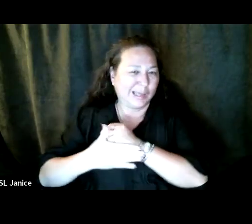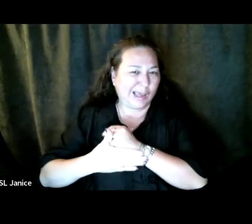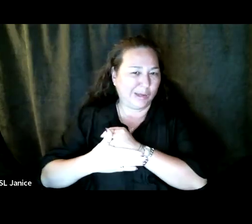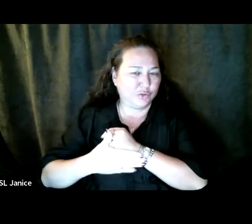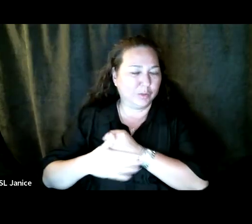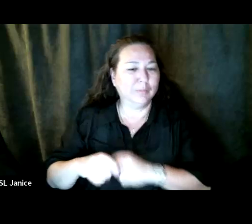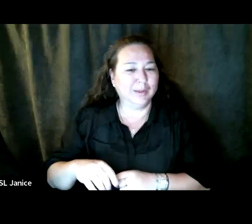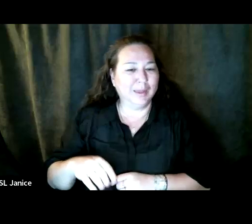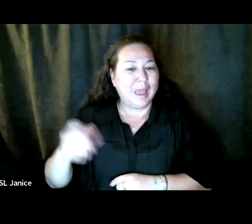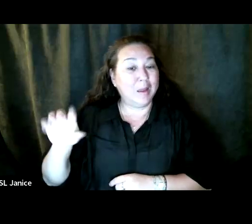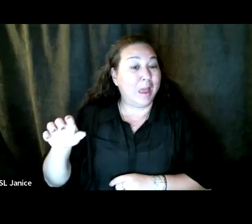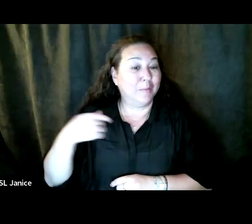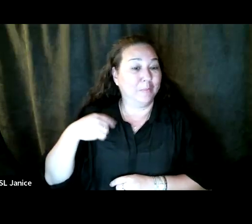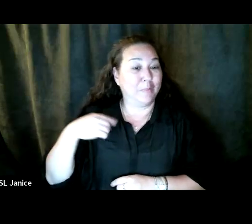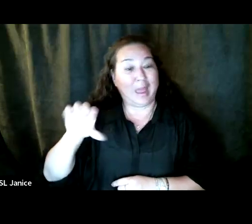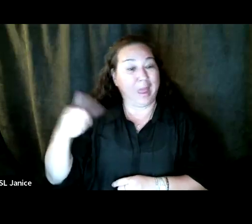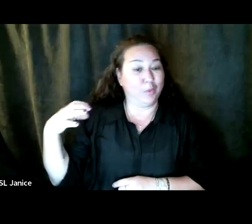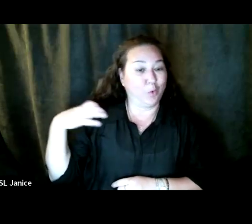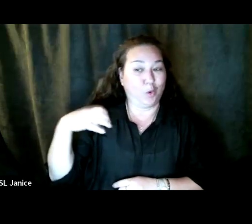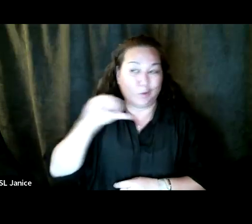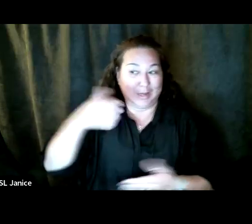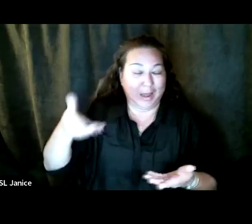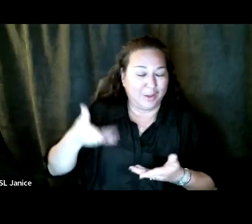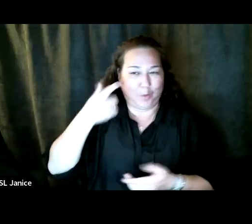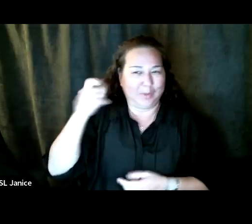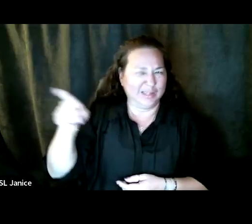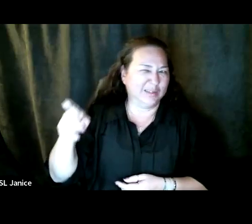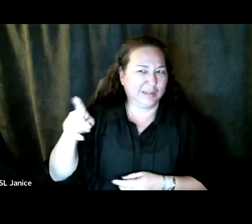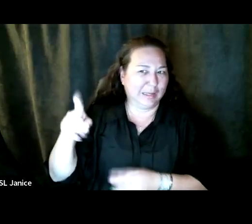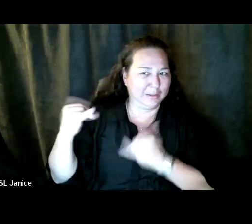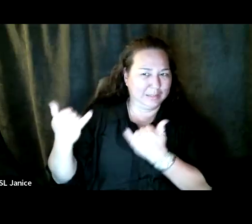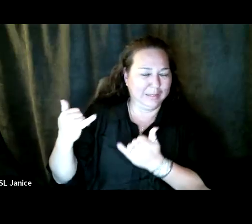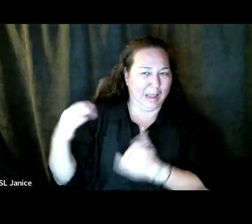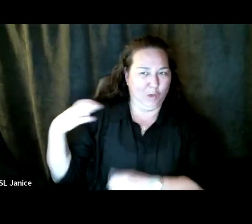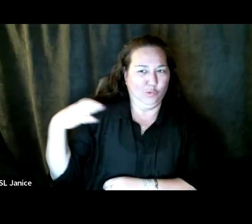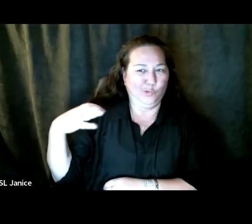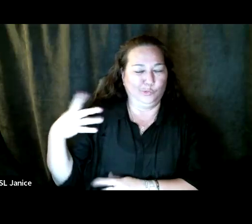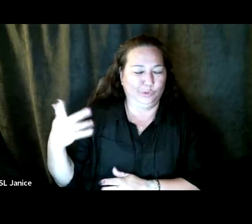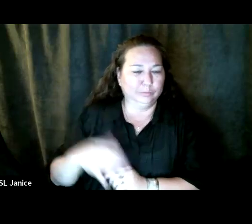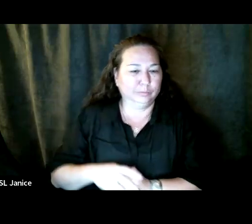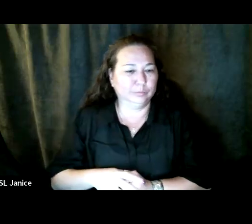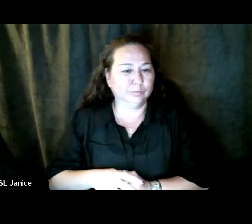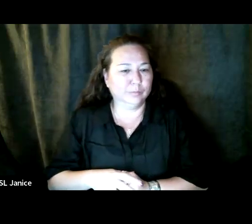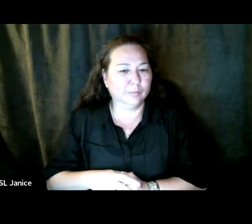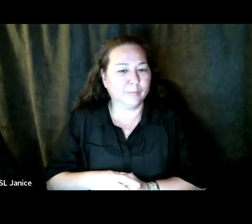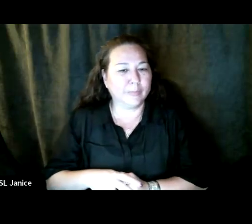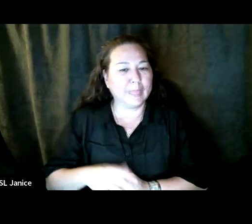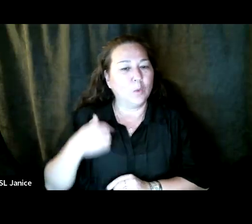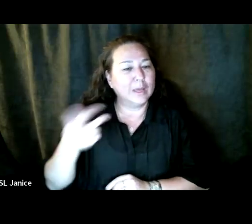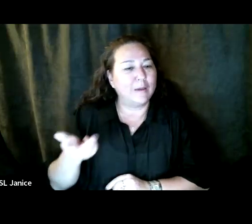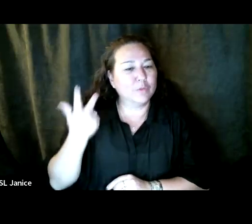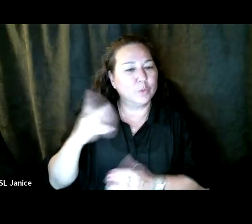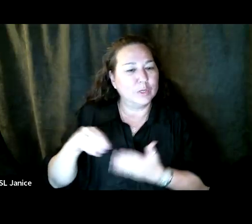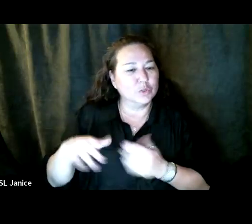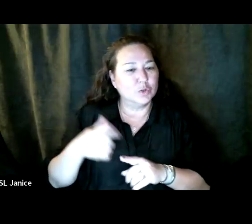I also have 3 students that are BPS students, grew up in Boston Public Schools, were from Charlestown.